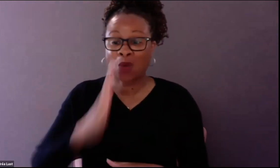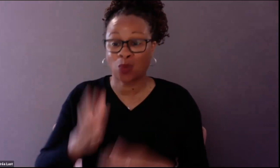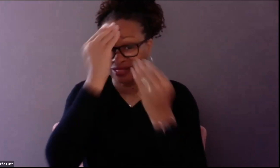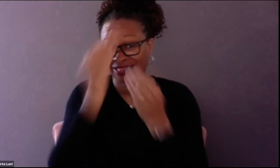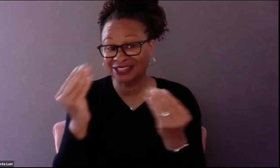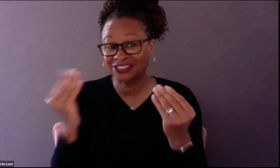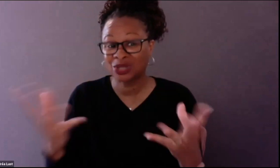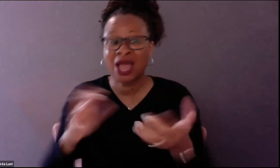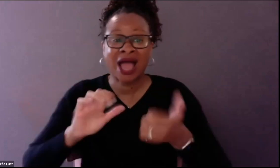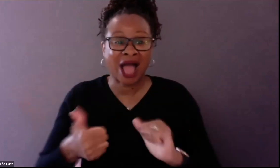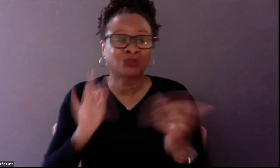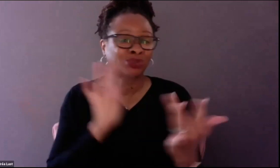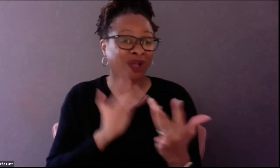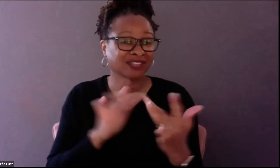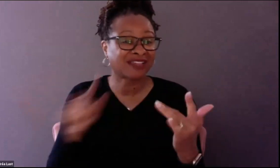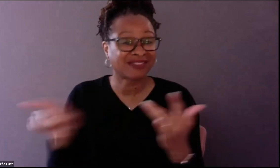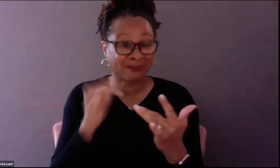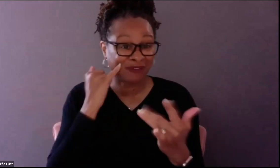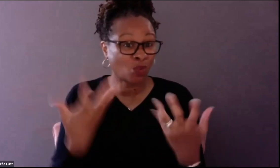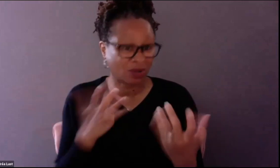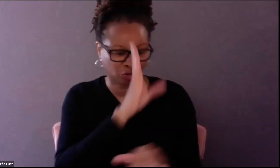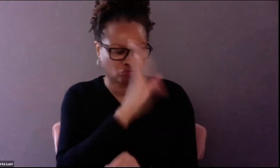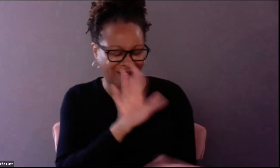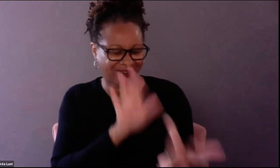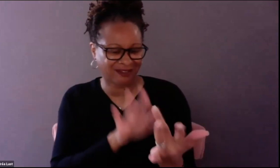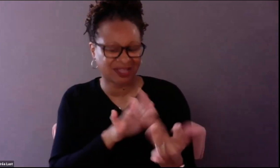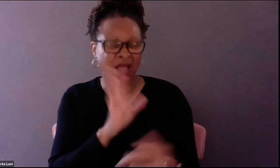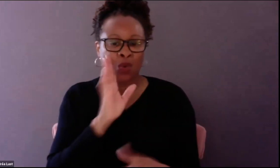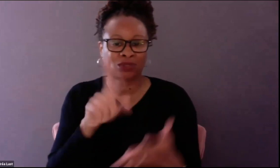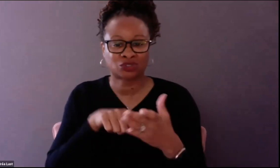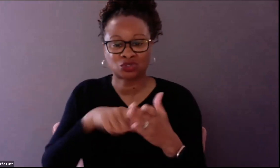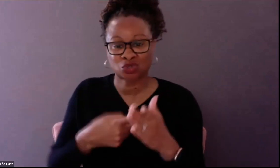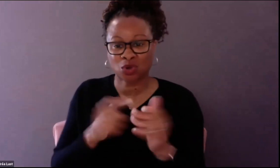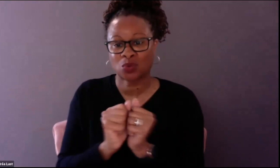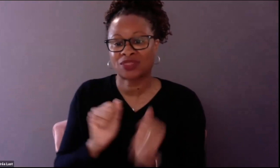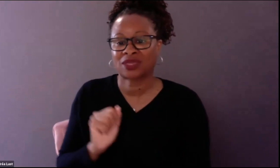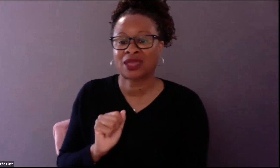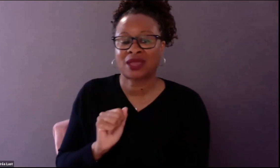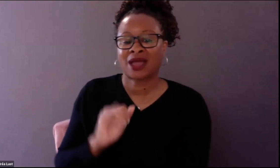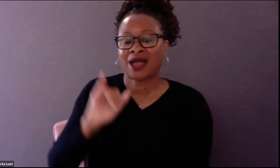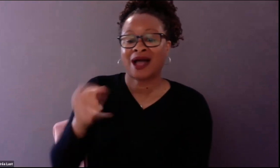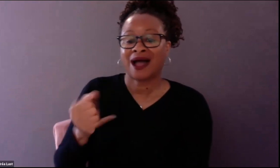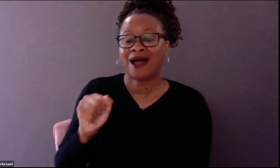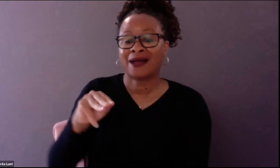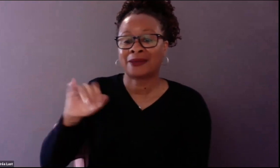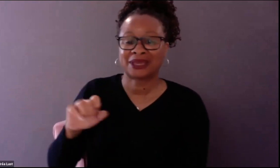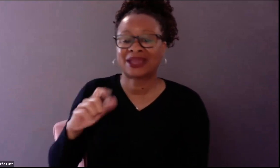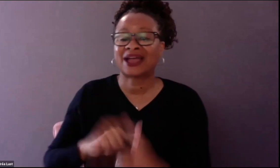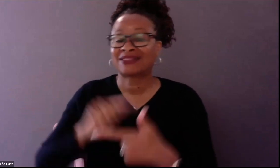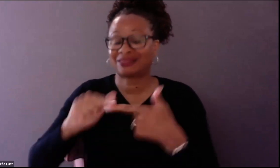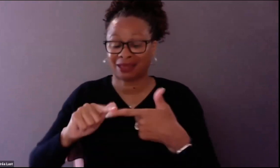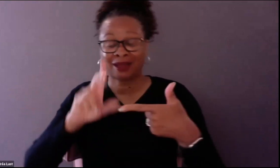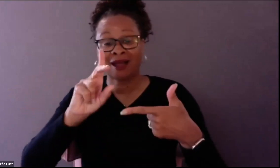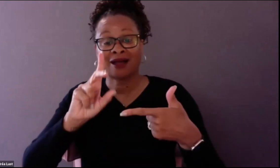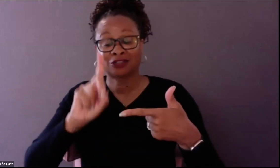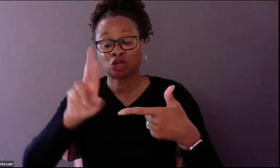tell you how to get in contact with them. So we'll start with Jaime, go to Dr. Kalonji, and then